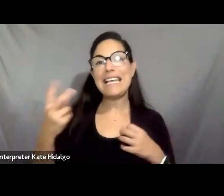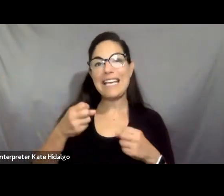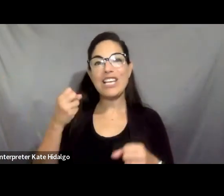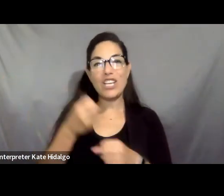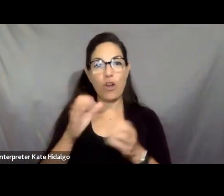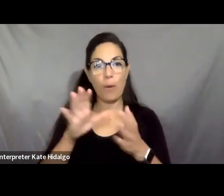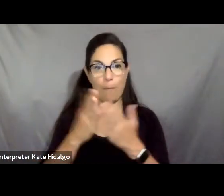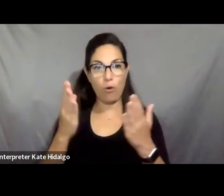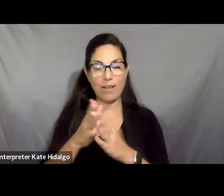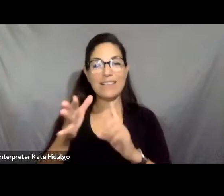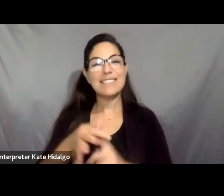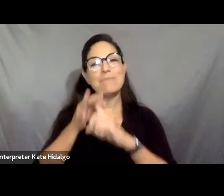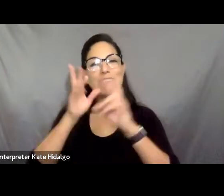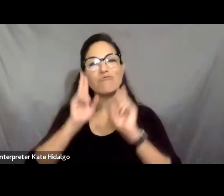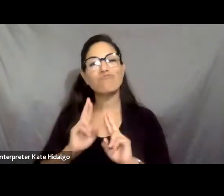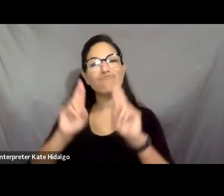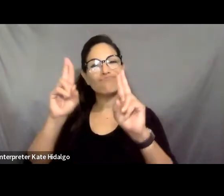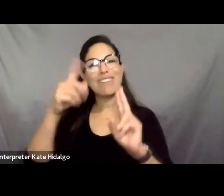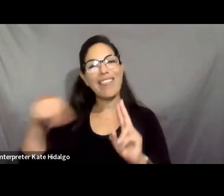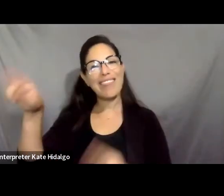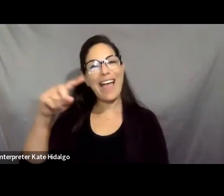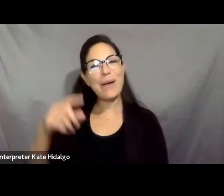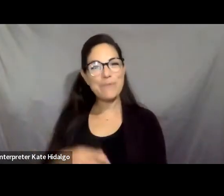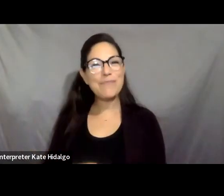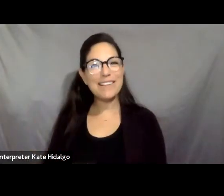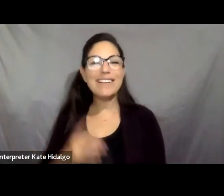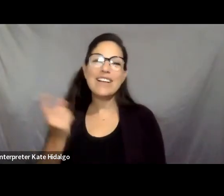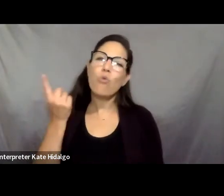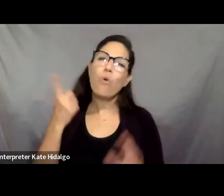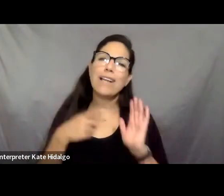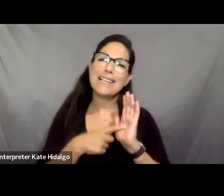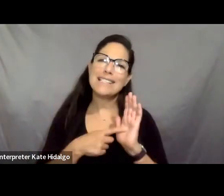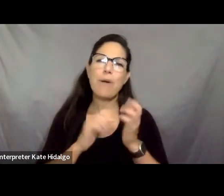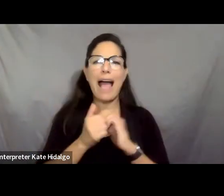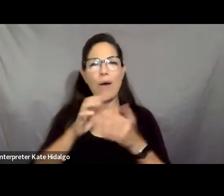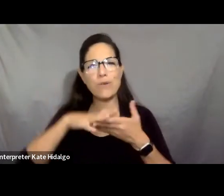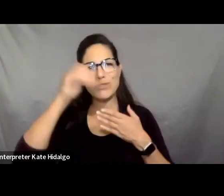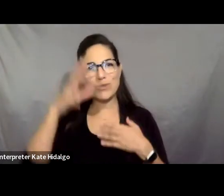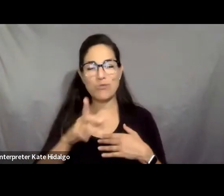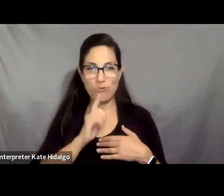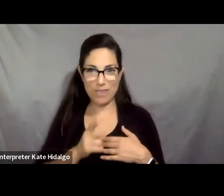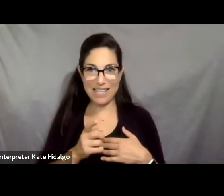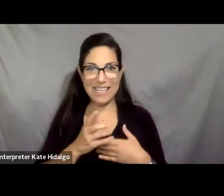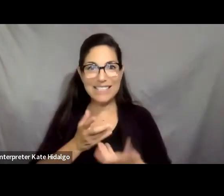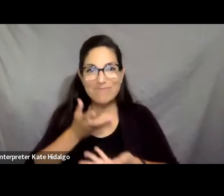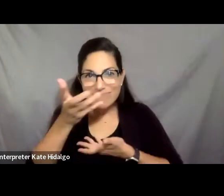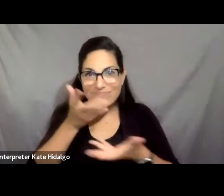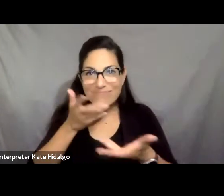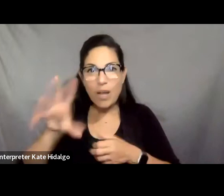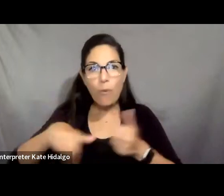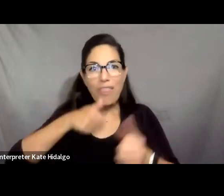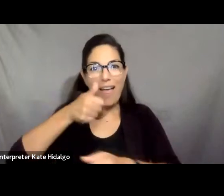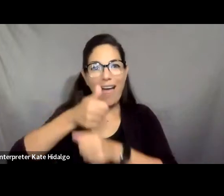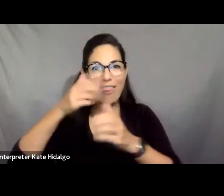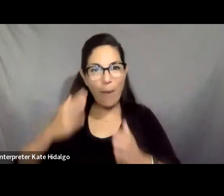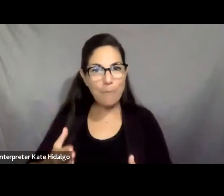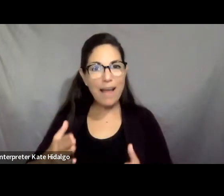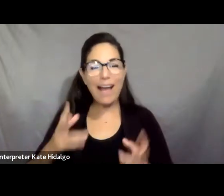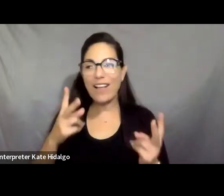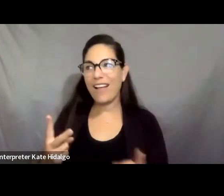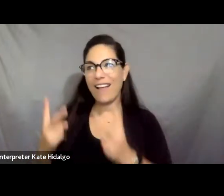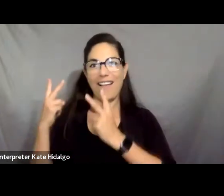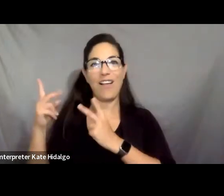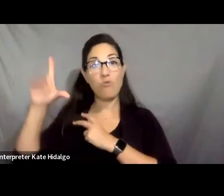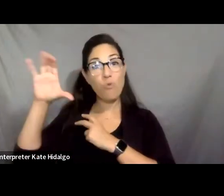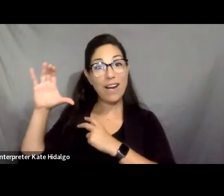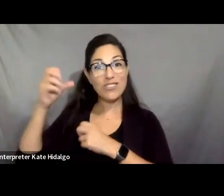that's special to honor the centennial. And so that's just an example of how our students are going to engage with our alumni and looking back over the 100